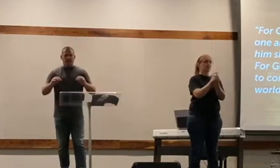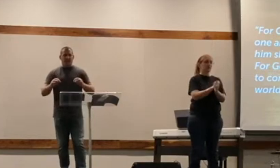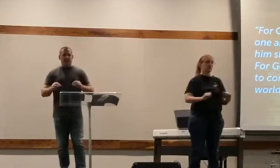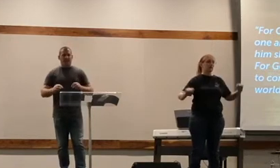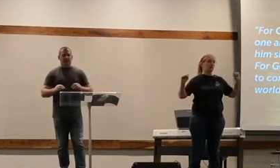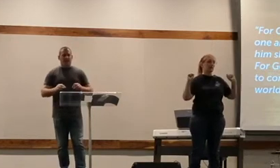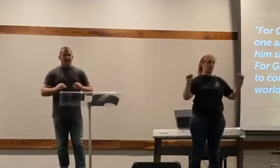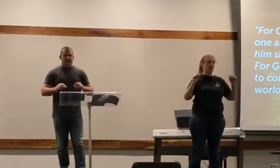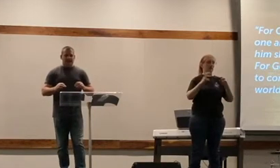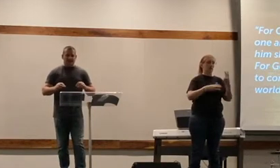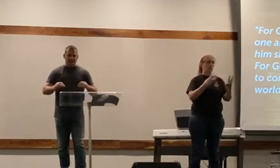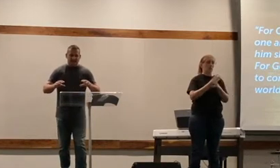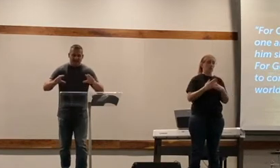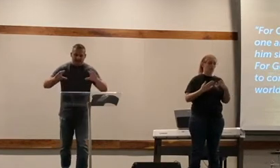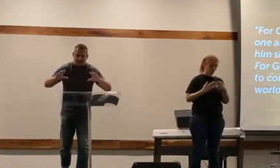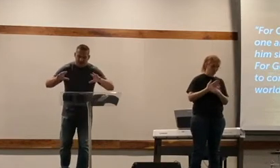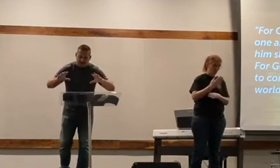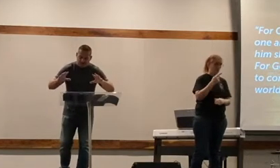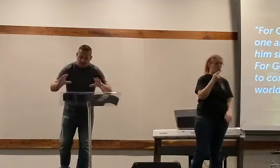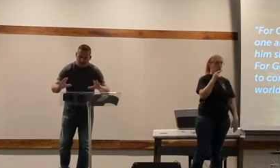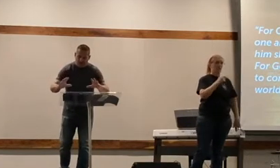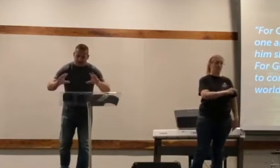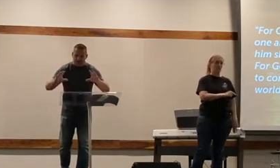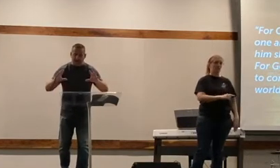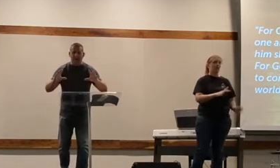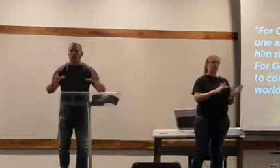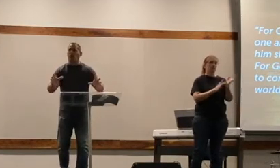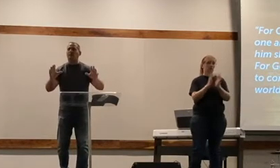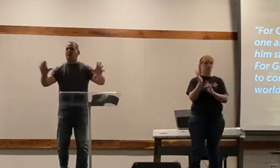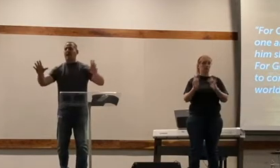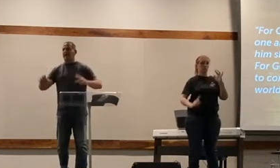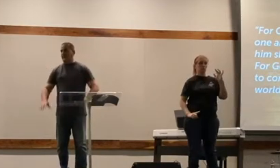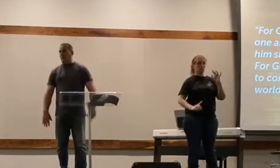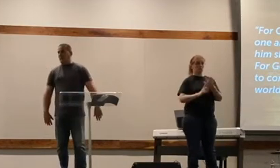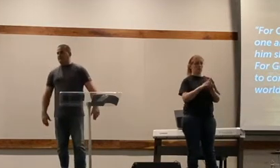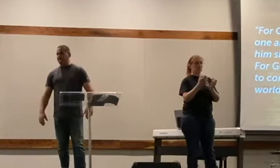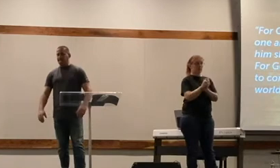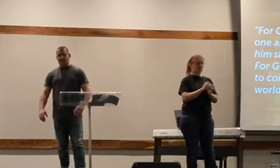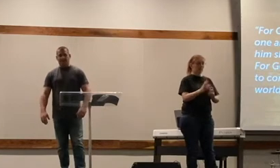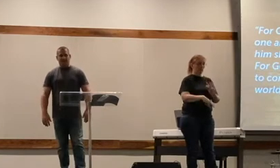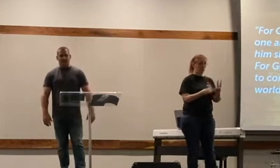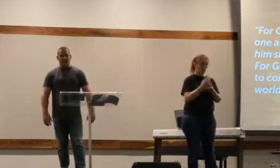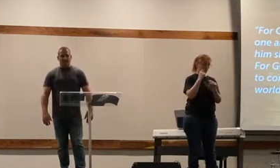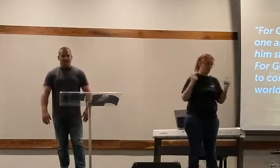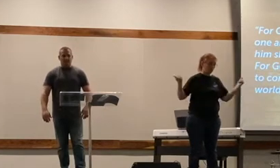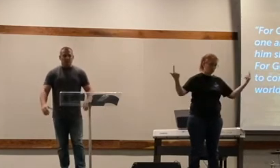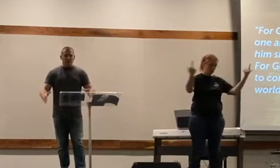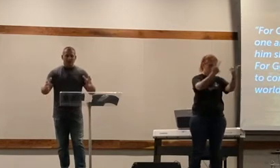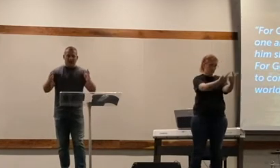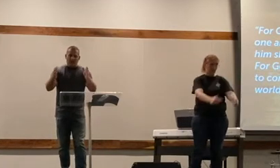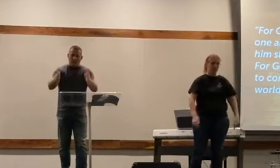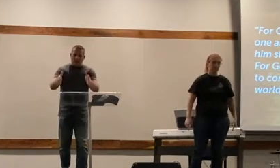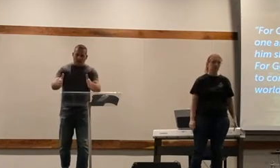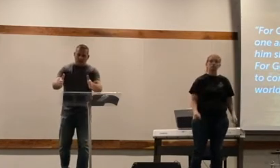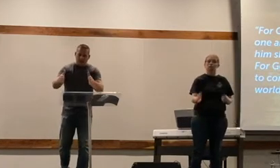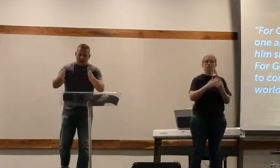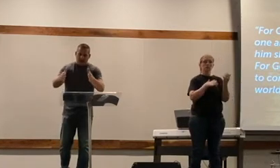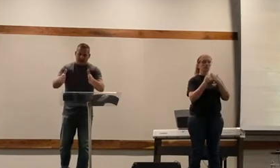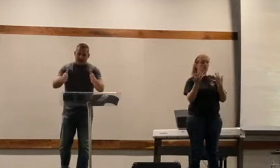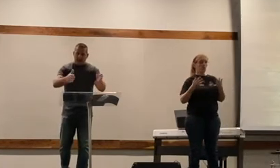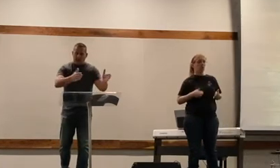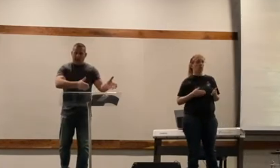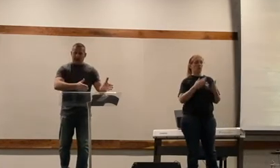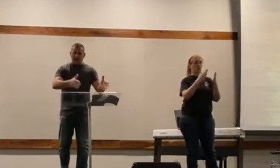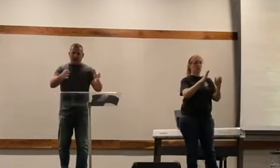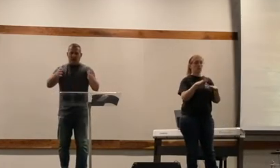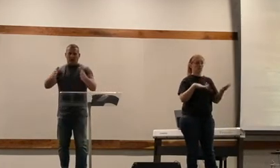world through him." Can I tell you something? Jesus showed up to save the world for everyone. No matter what road that